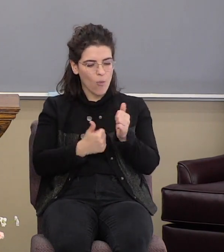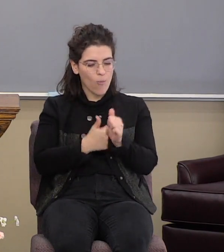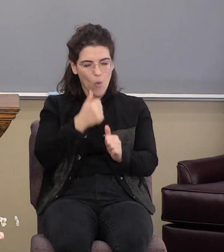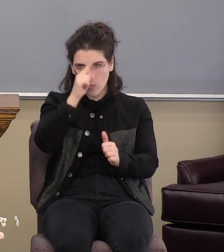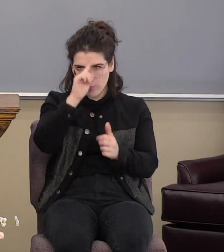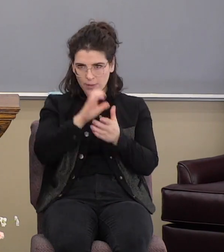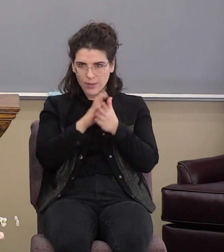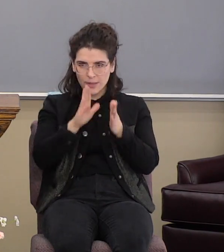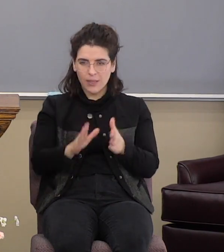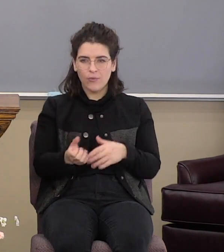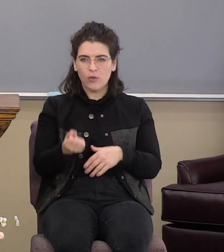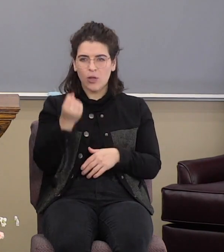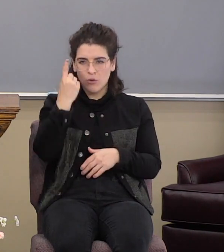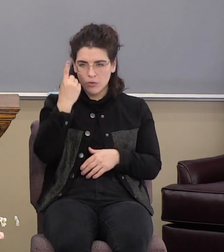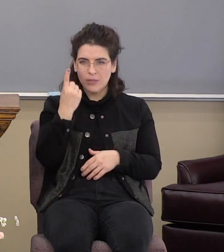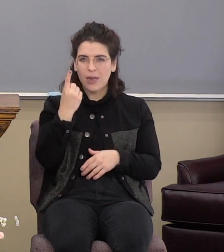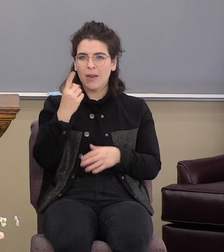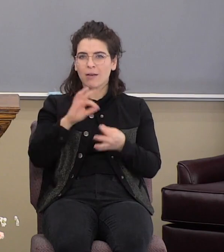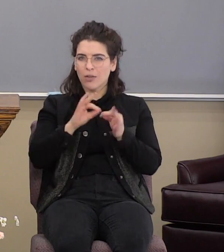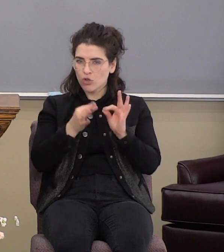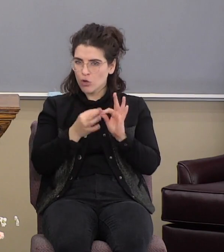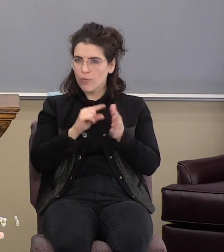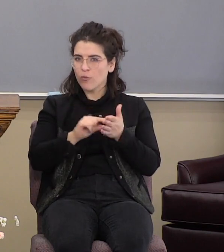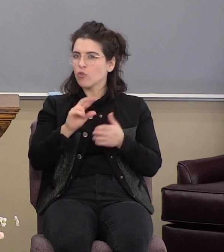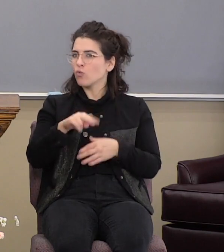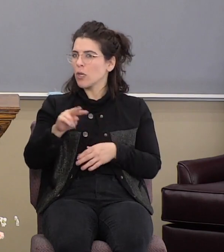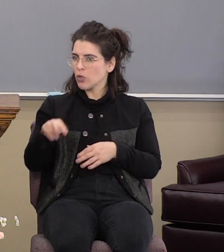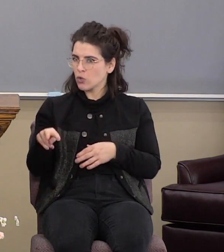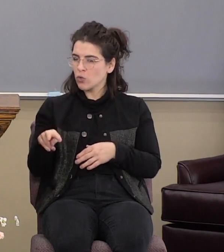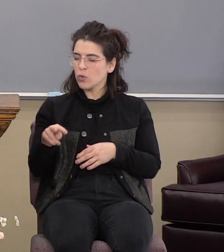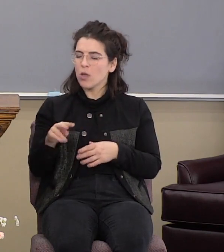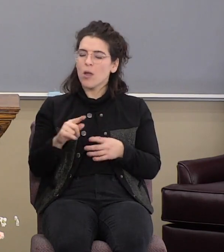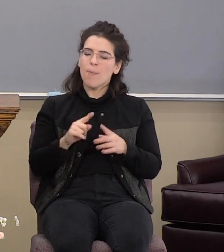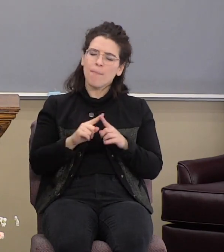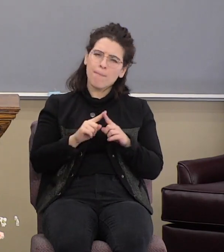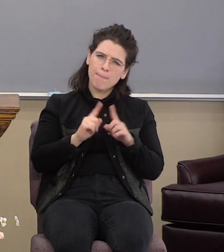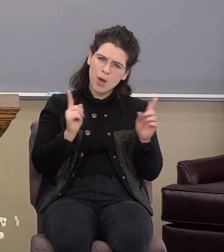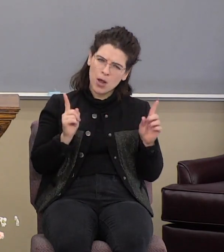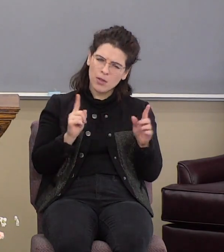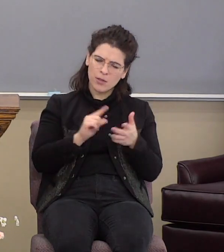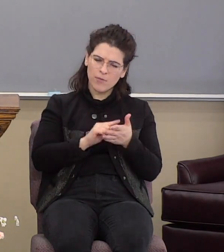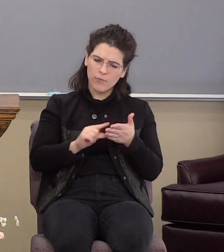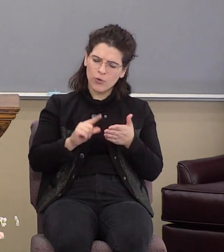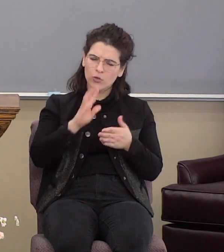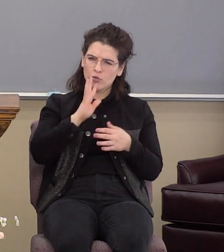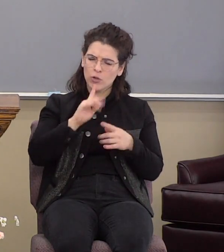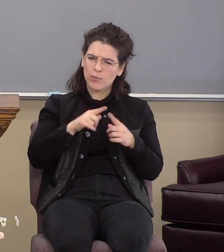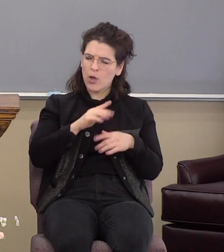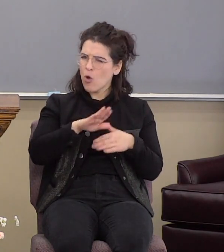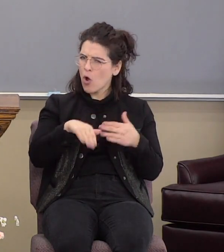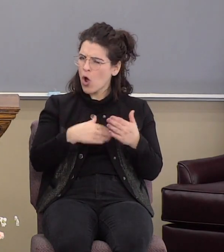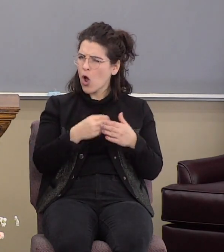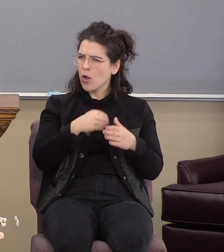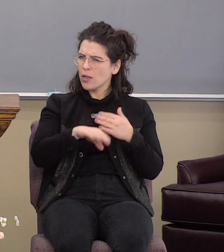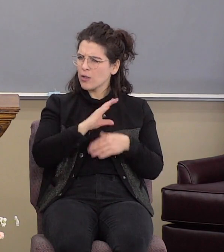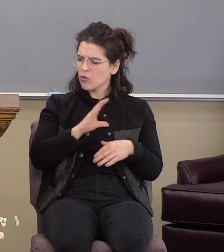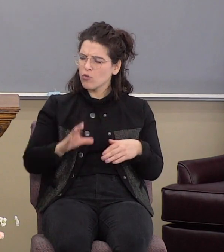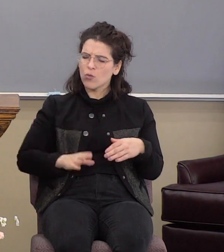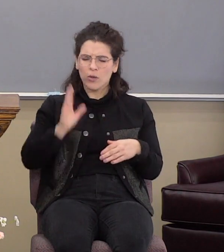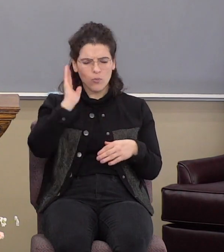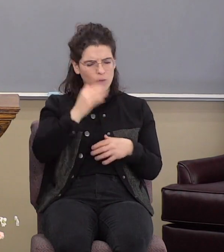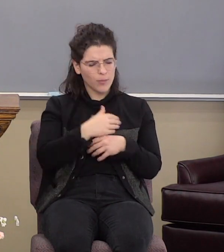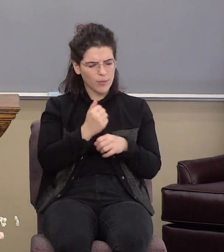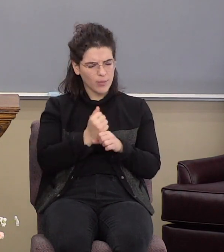22. Well, when the verse talks about resurrection, all in Christ will be